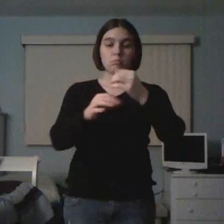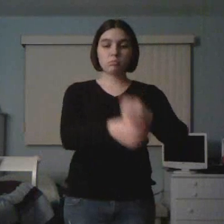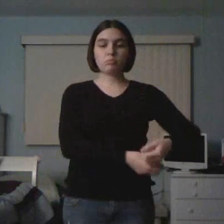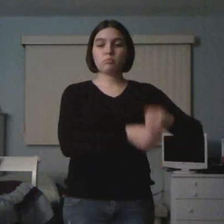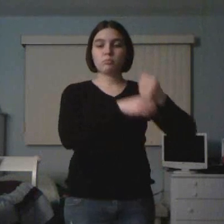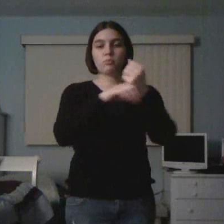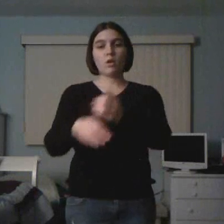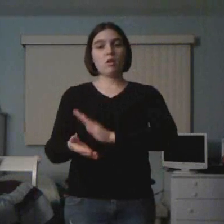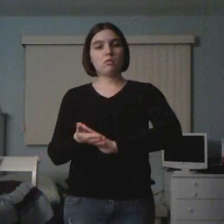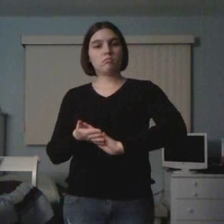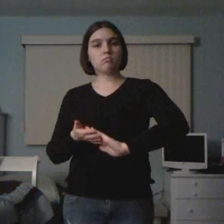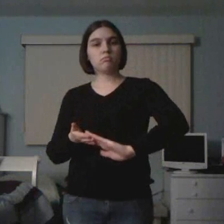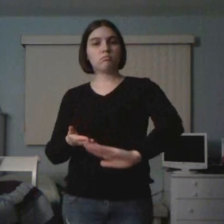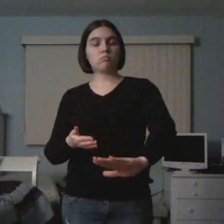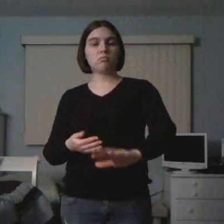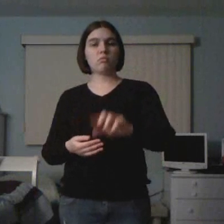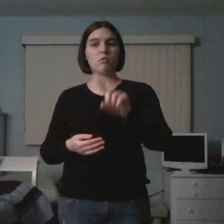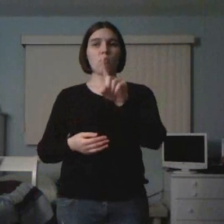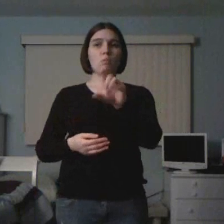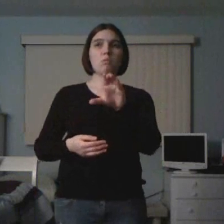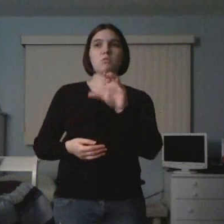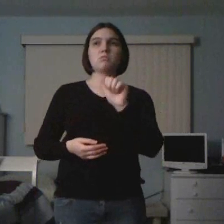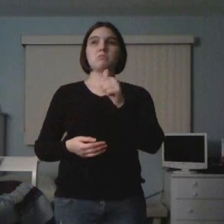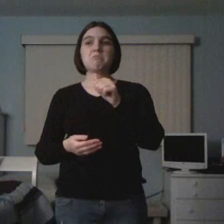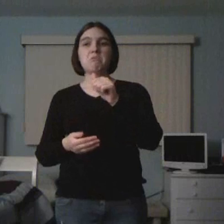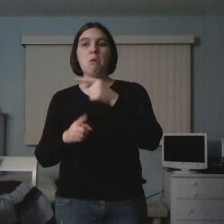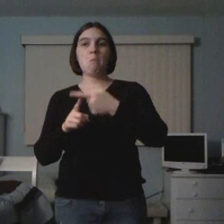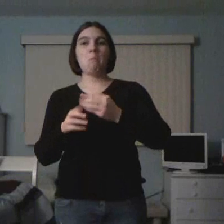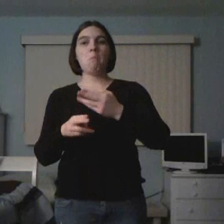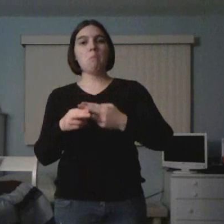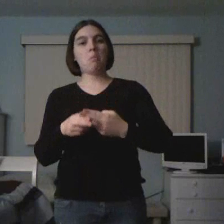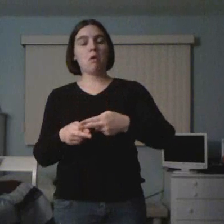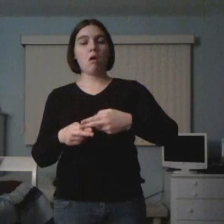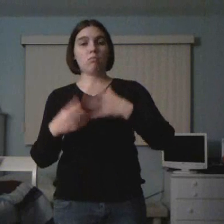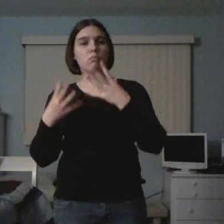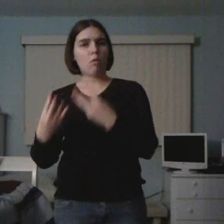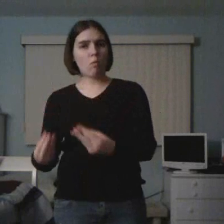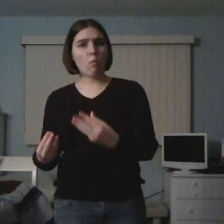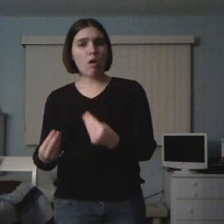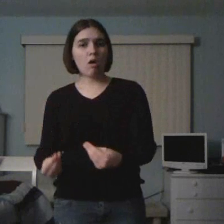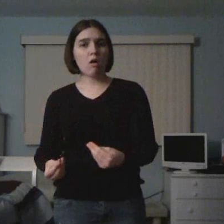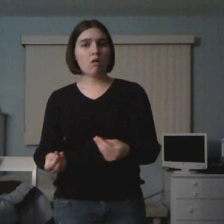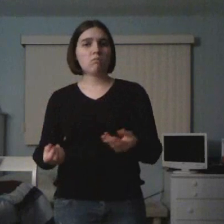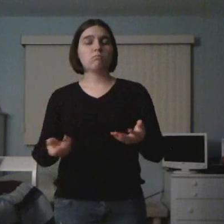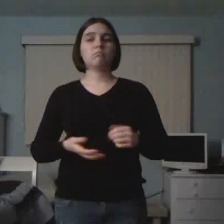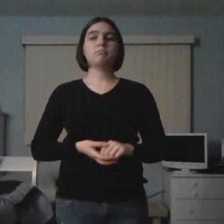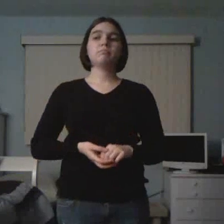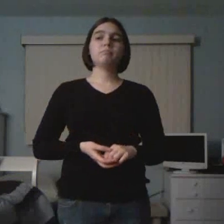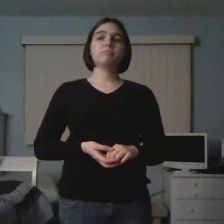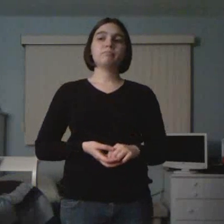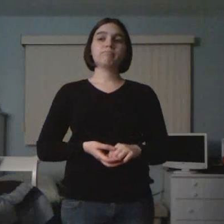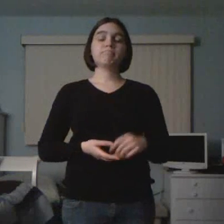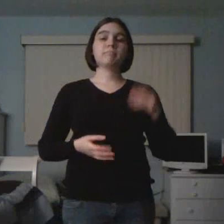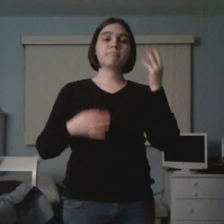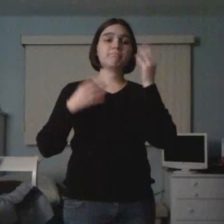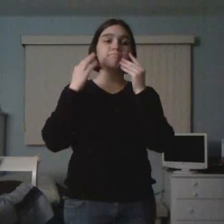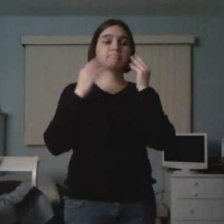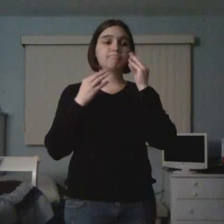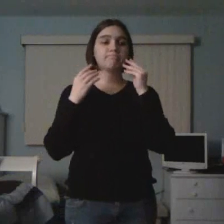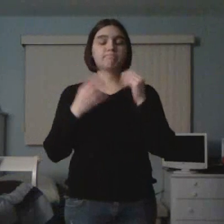110 pounds wet and 80 pounds dry, so absorb a little water and other considerations. And they're spendy too.